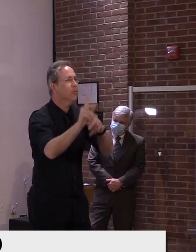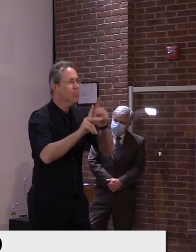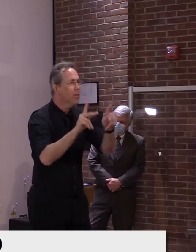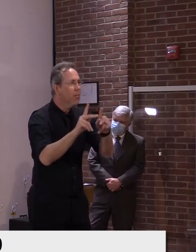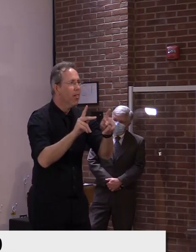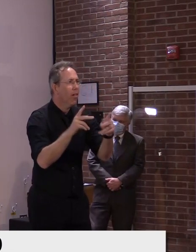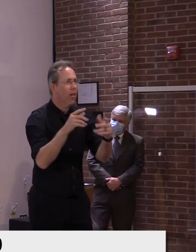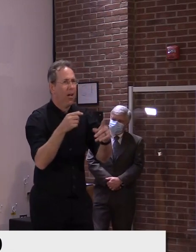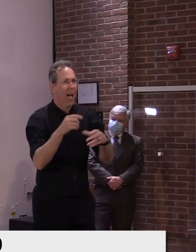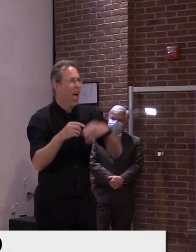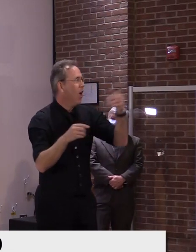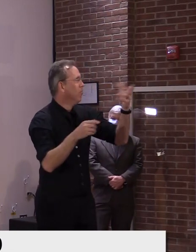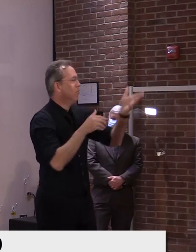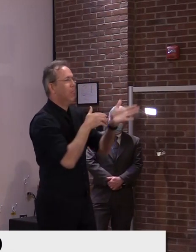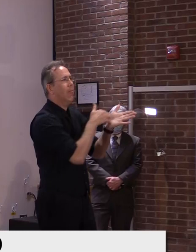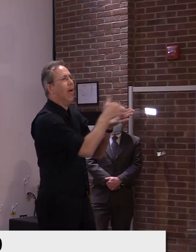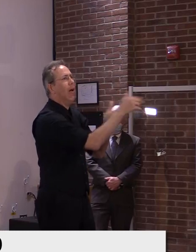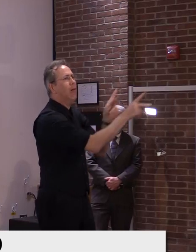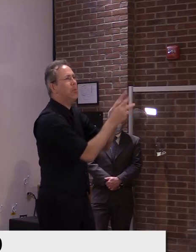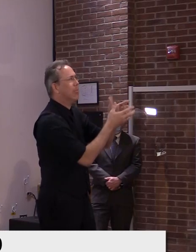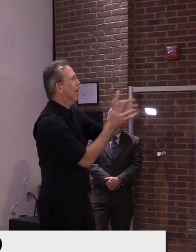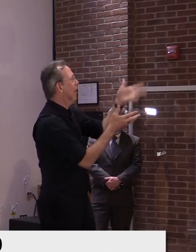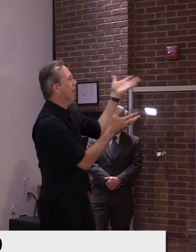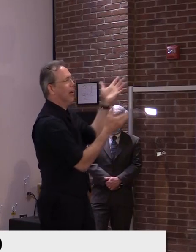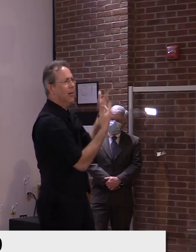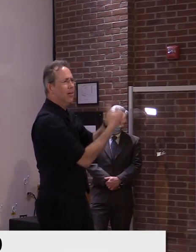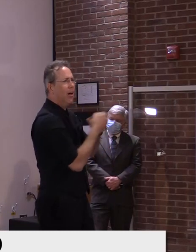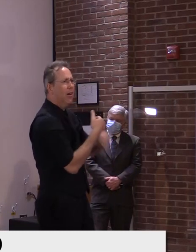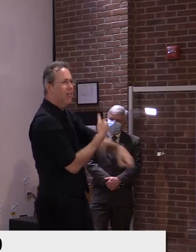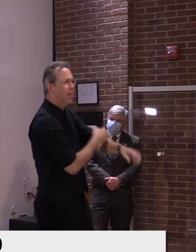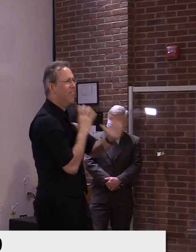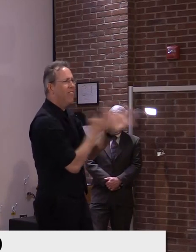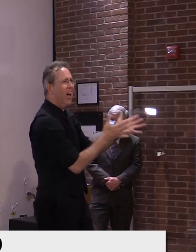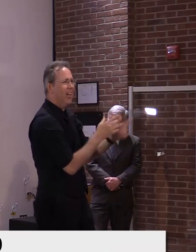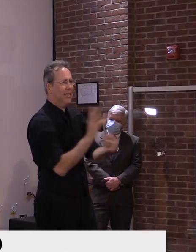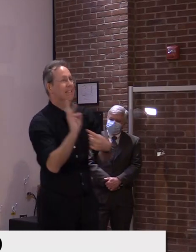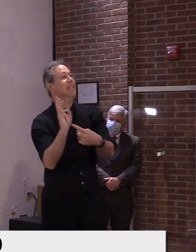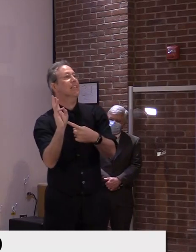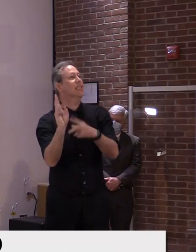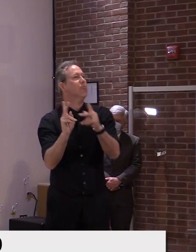had 570 or 562,000 deaths